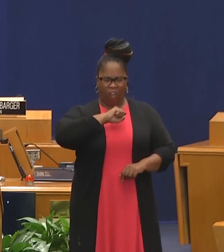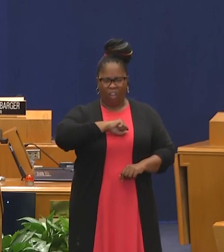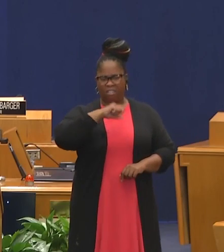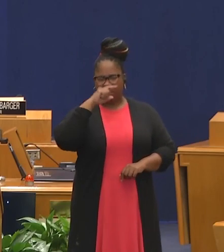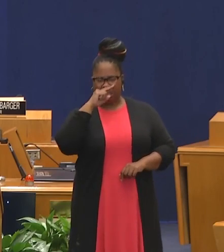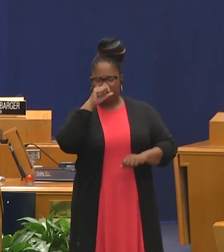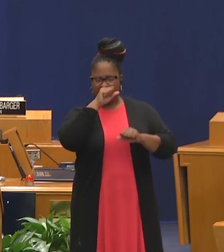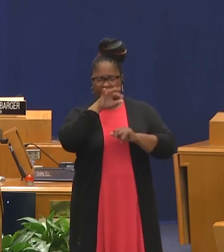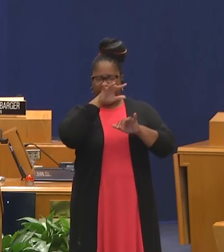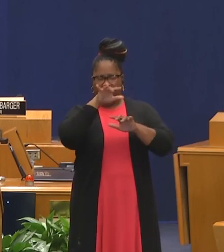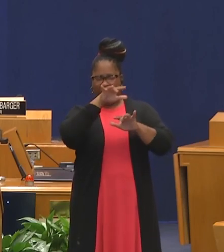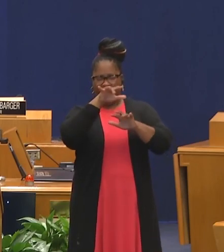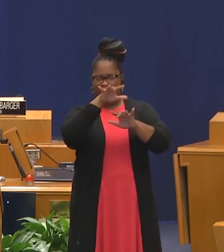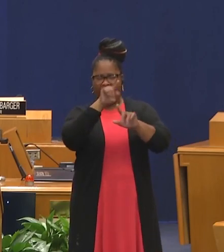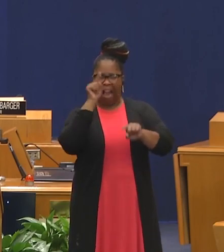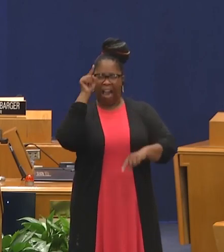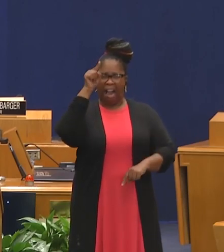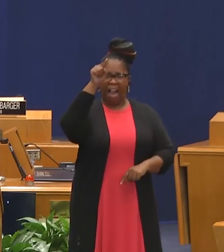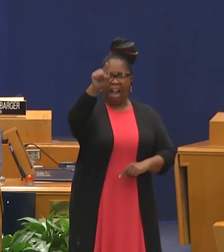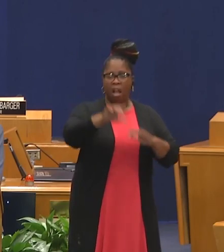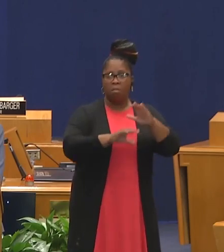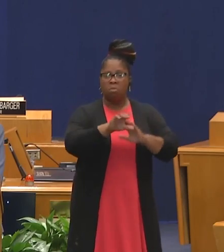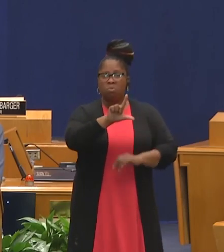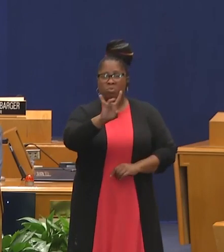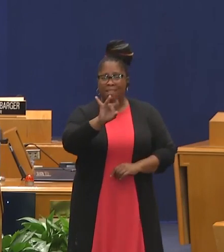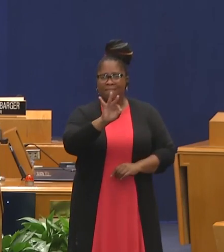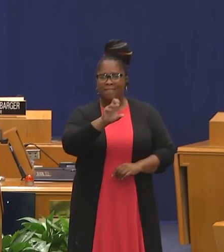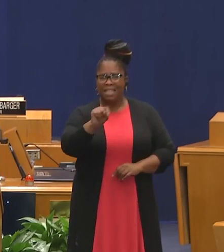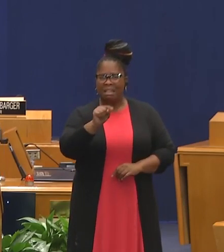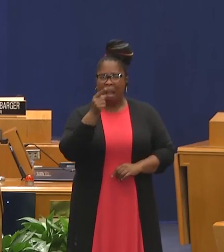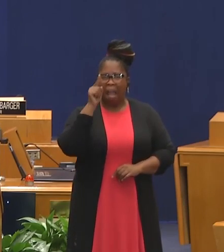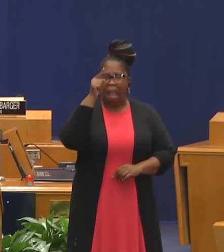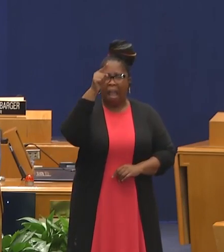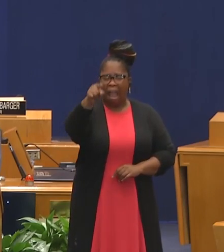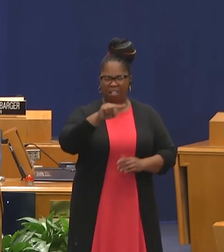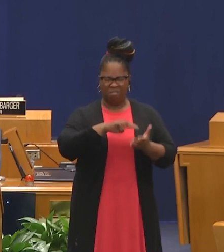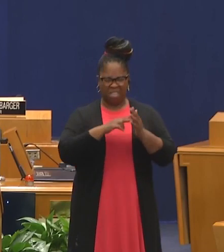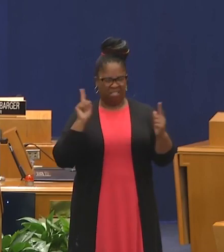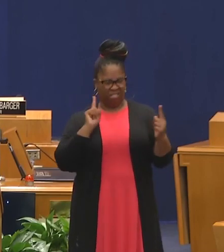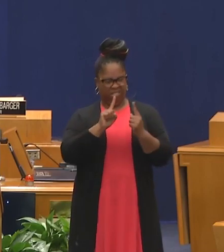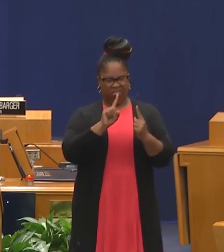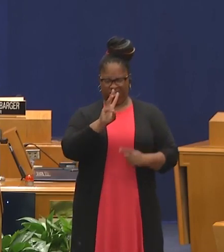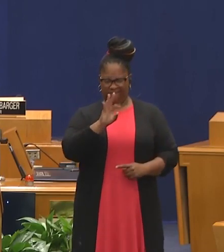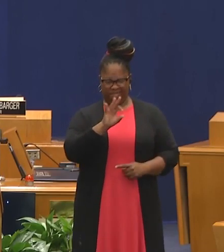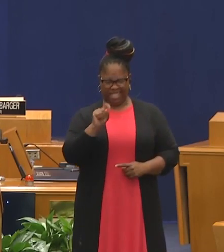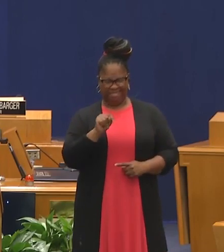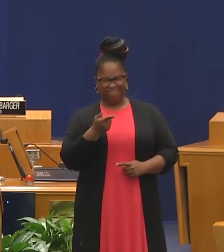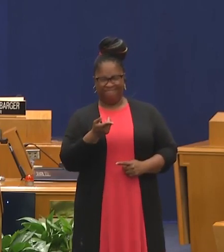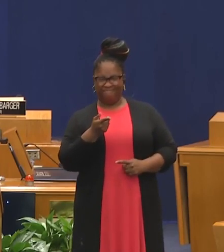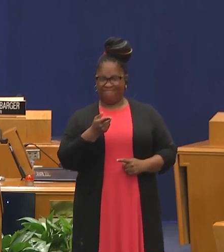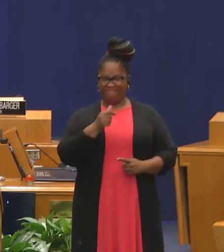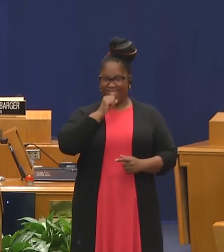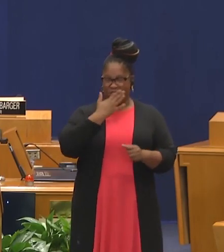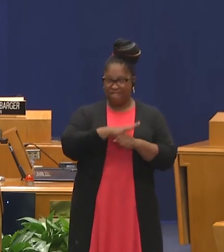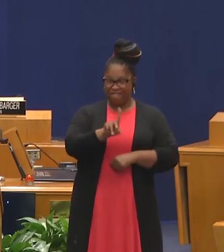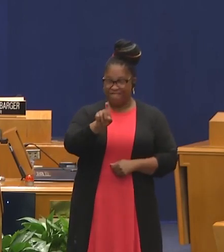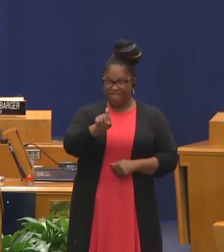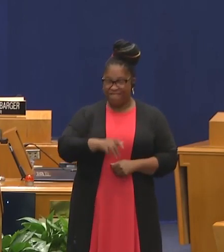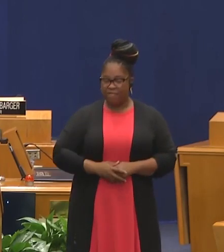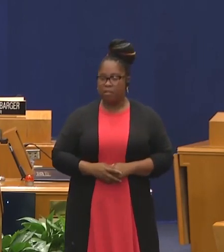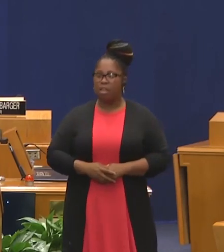up to 28 feet in distance. In light of that research, should 6 feet physical distancing be the recommendation?